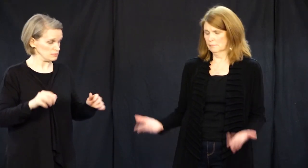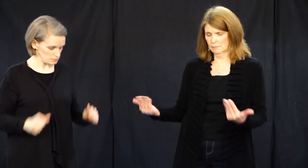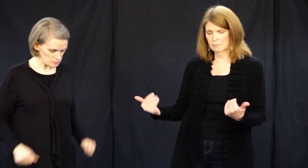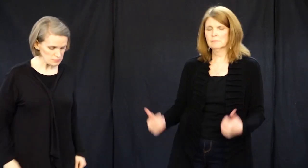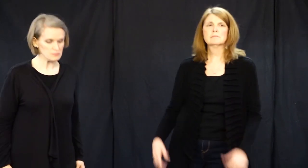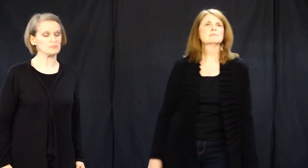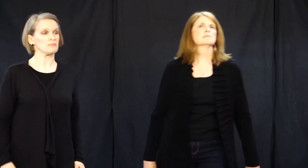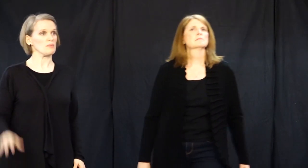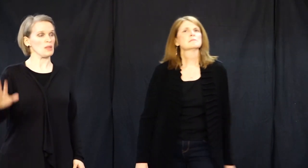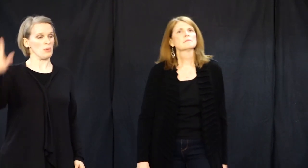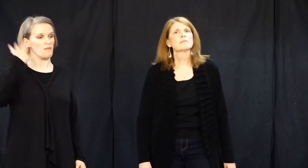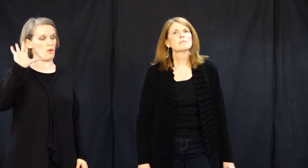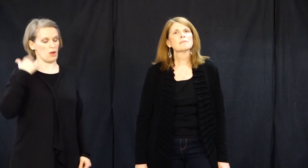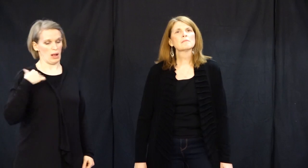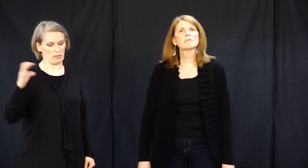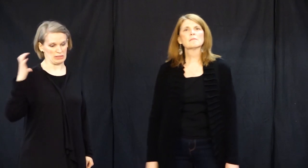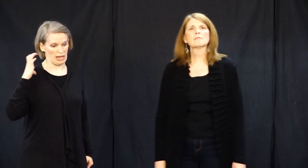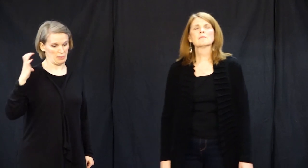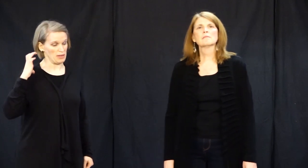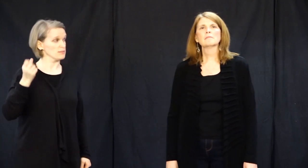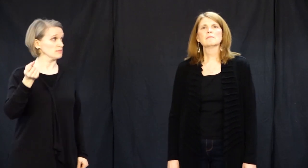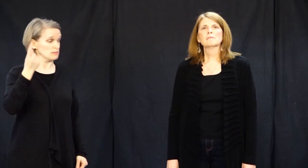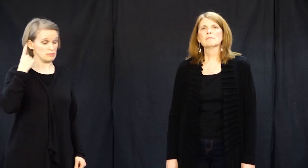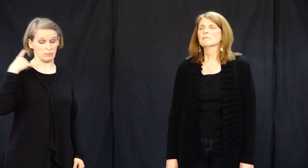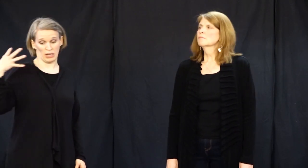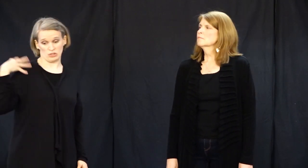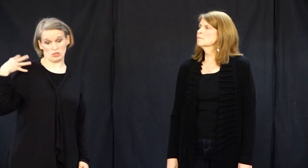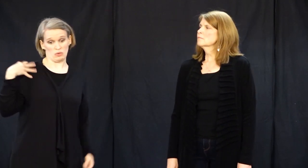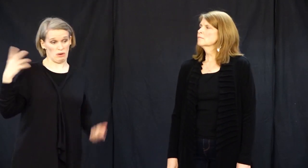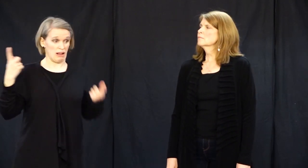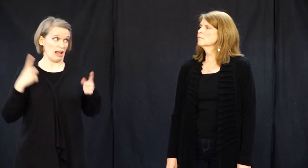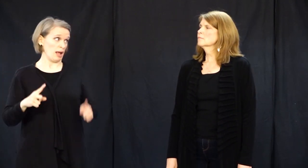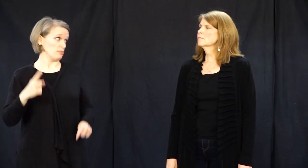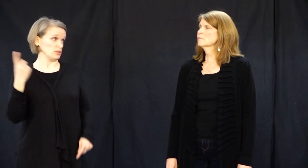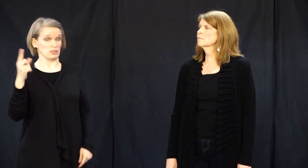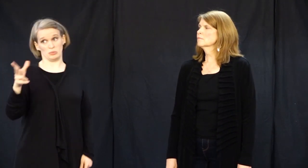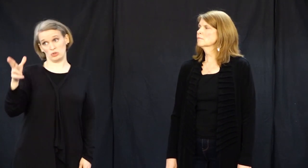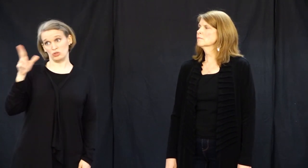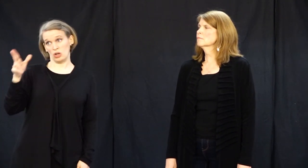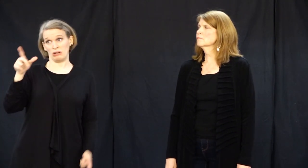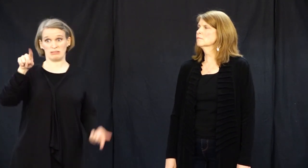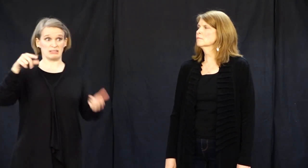I was a captain under General Montgomery until he caught a bullet in the neck in Quebec. And well, in